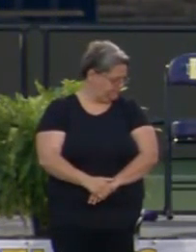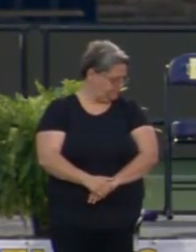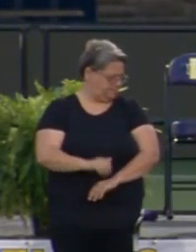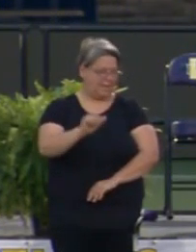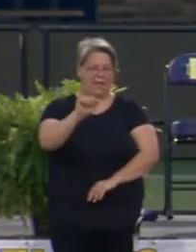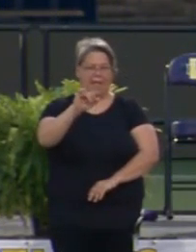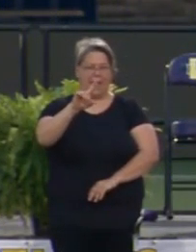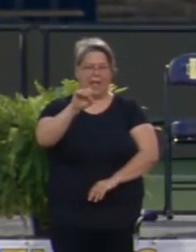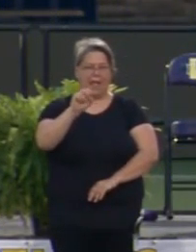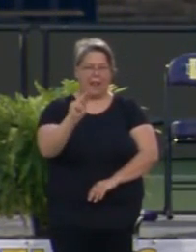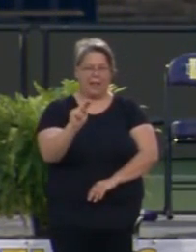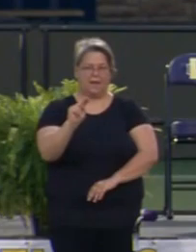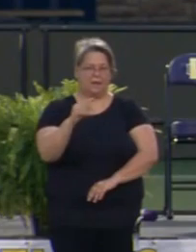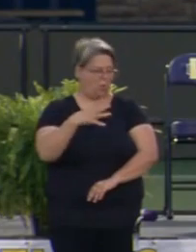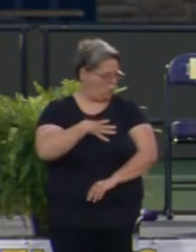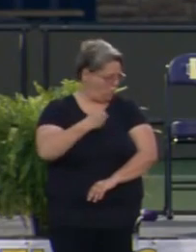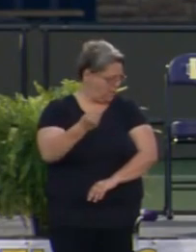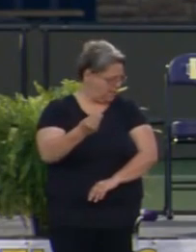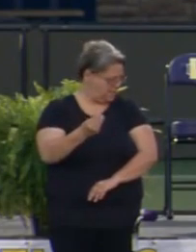Aiden White.